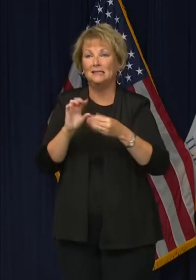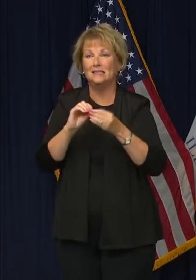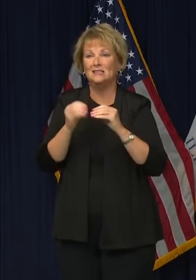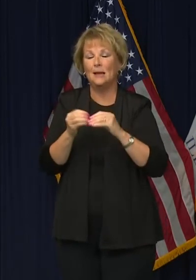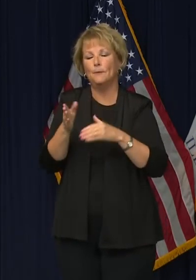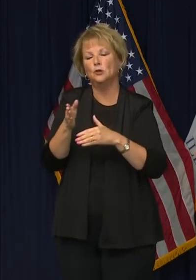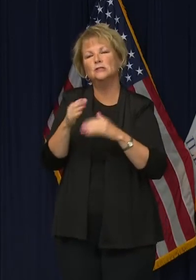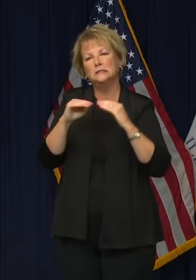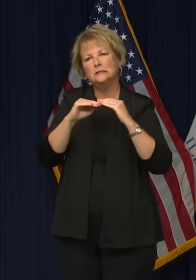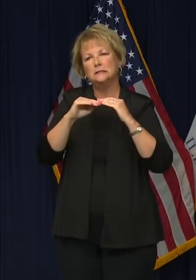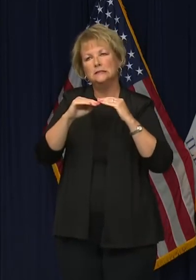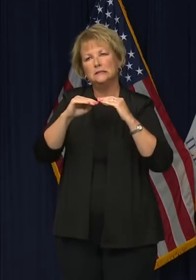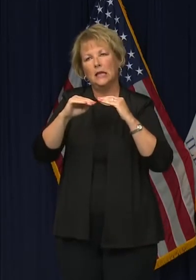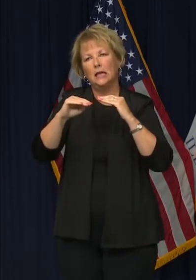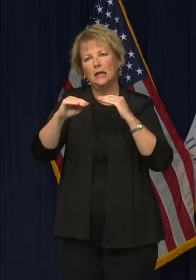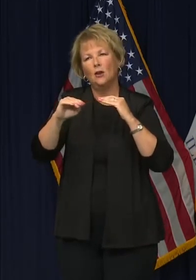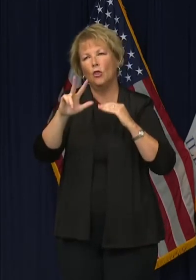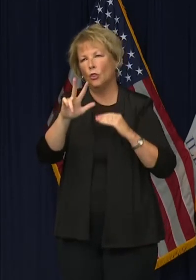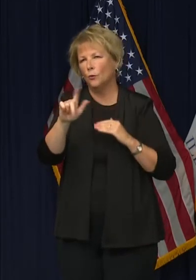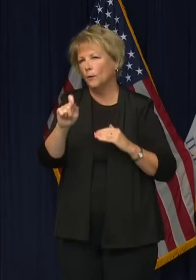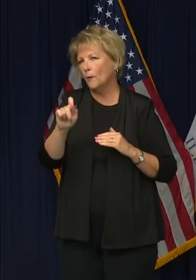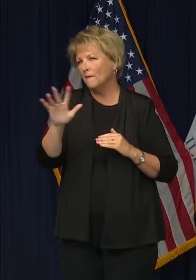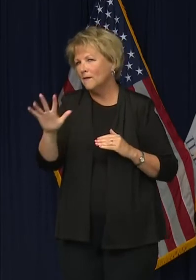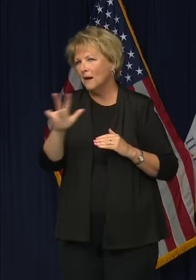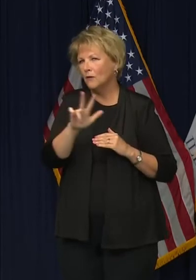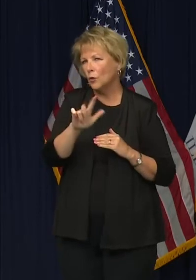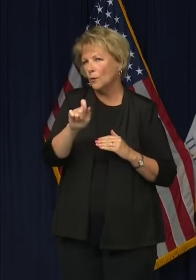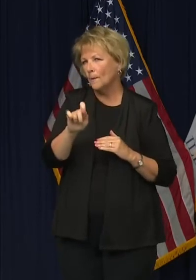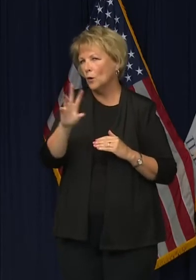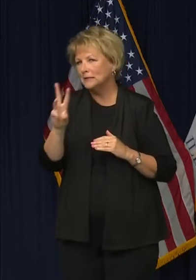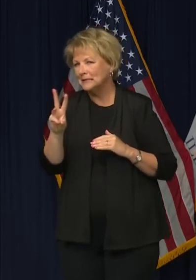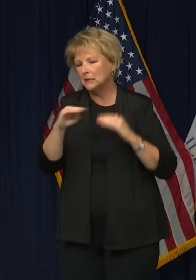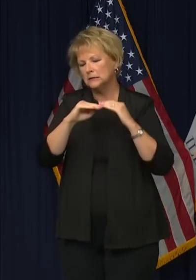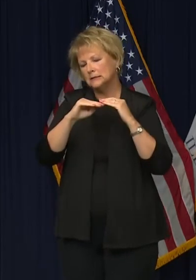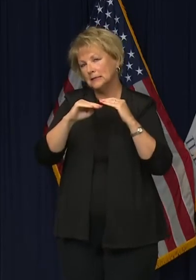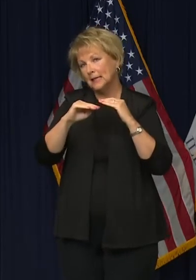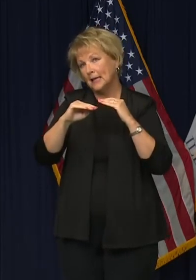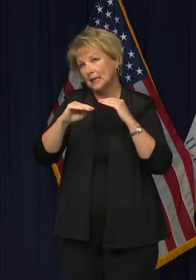been about steady at about 3.5, 3.6.